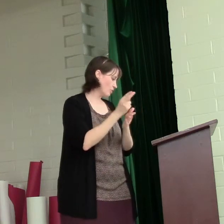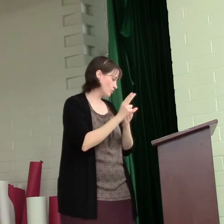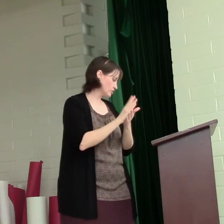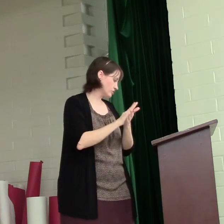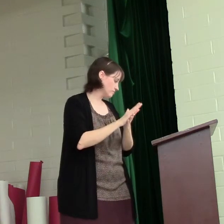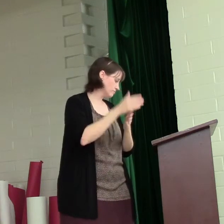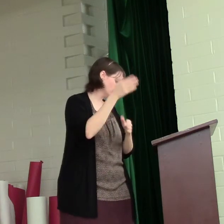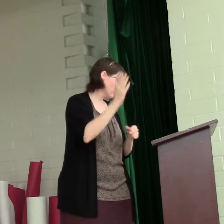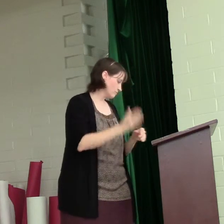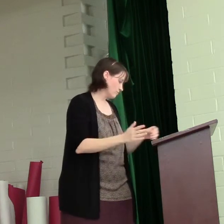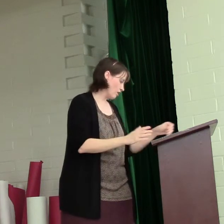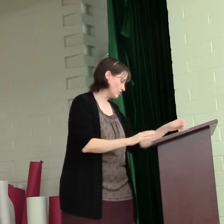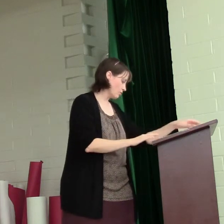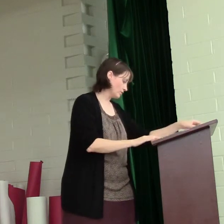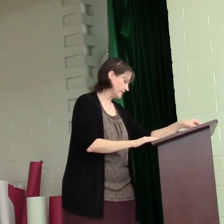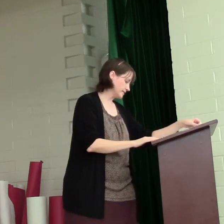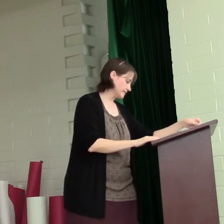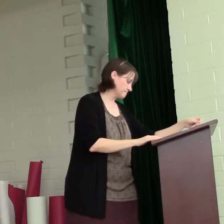approach God's holiness.